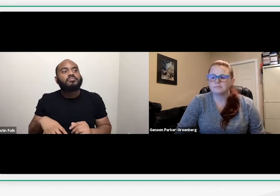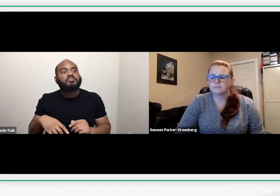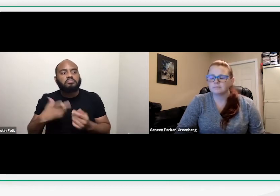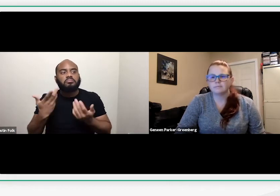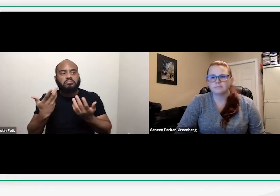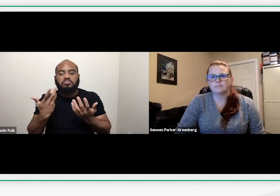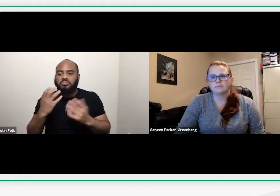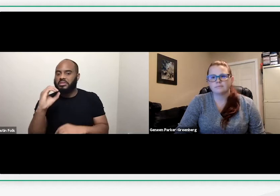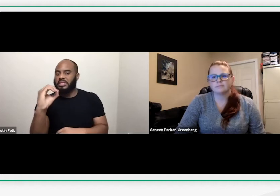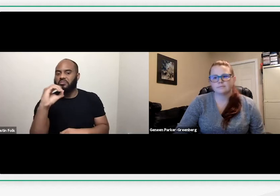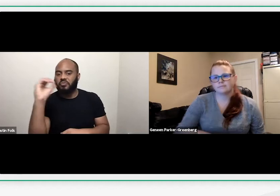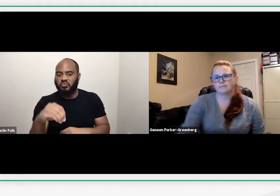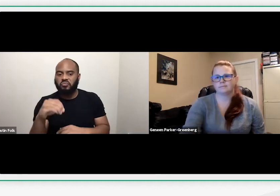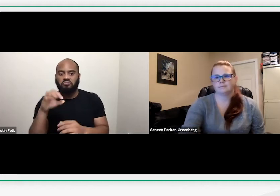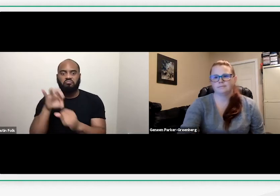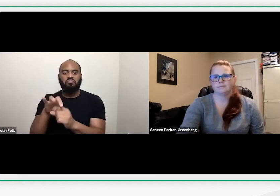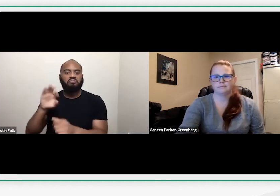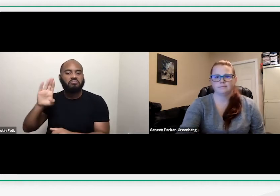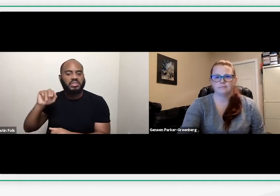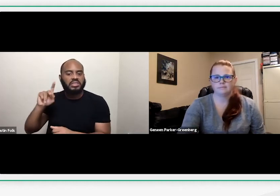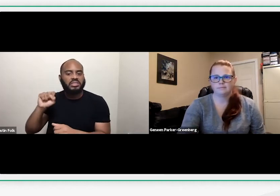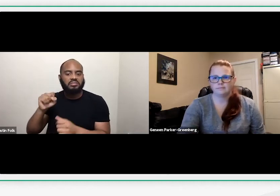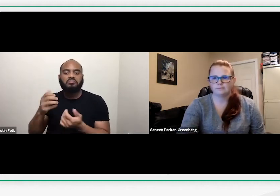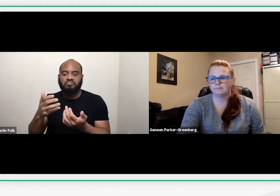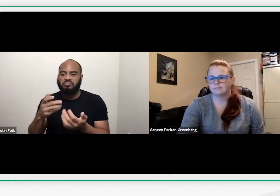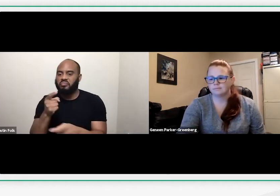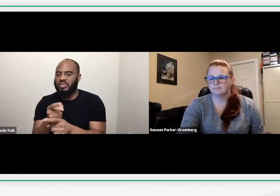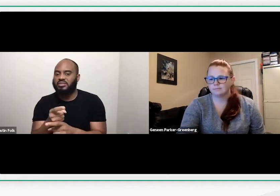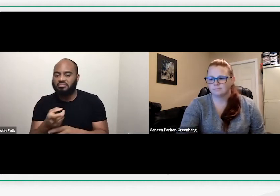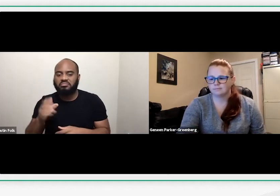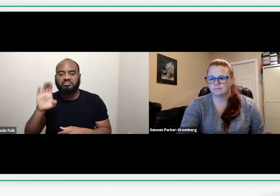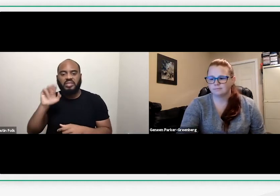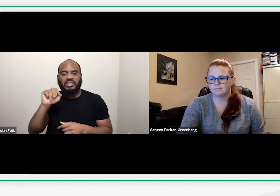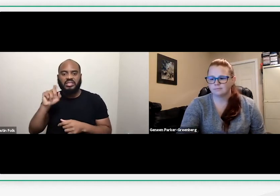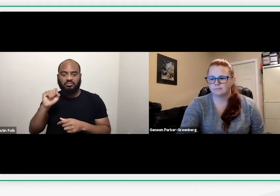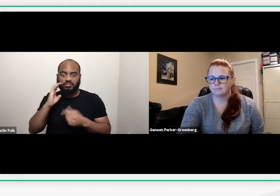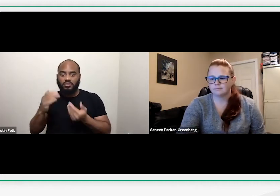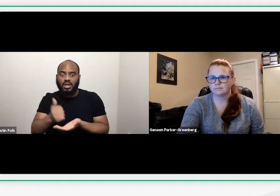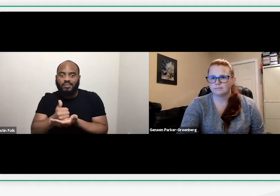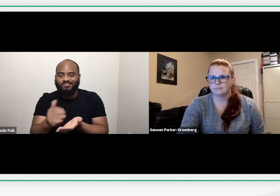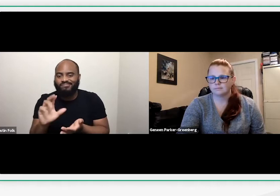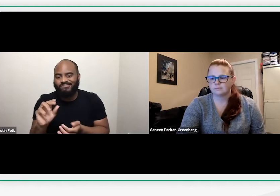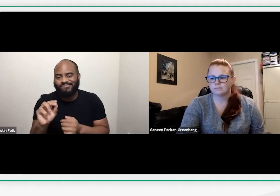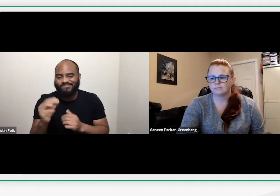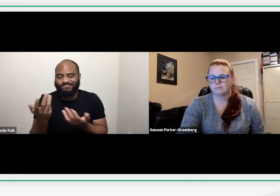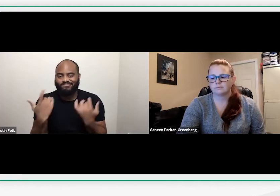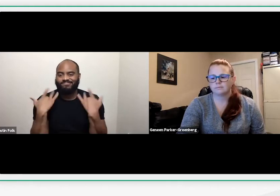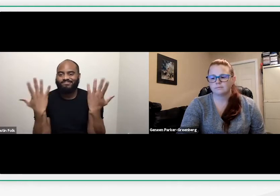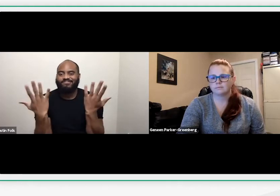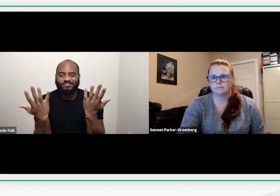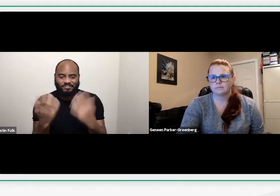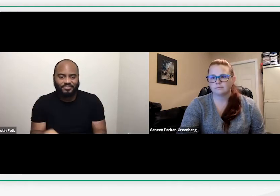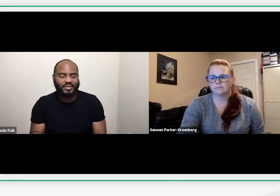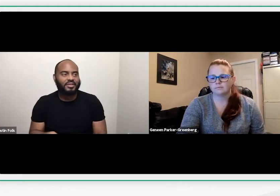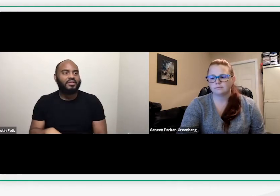Wow. Okay, okay. 0% voted banks, which is accurate.